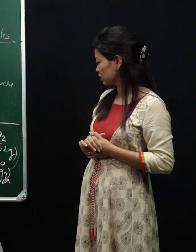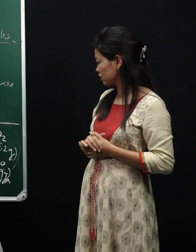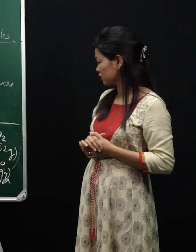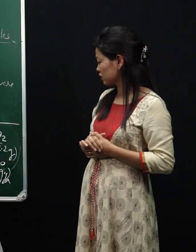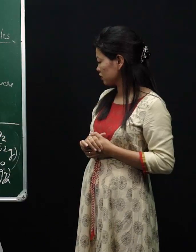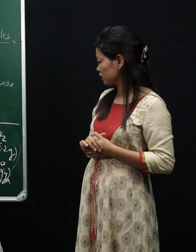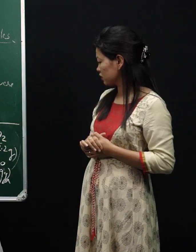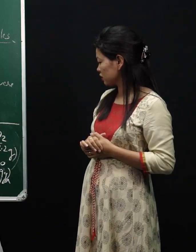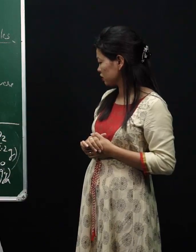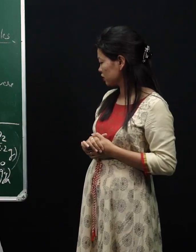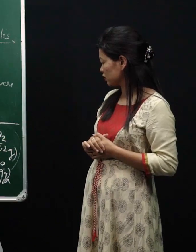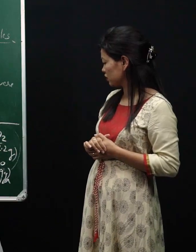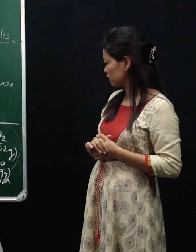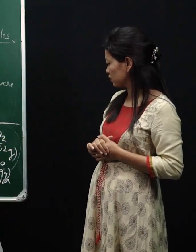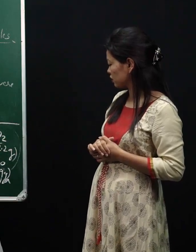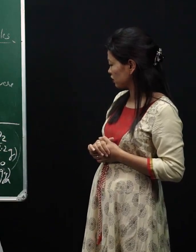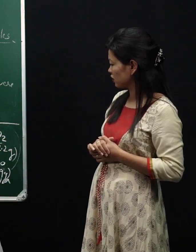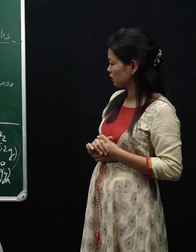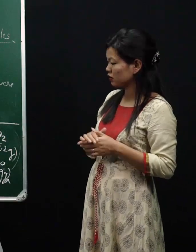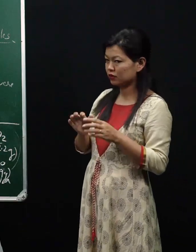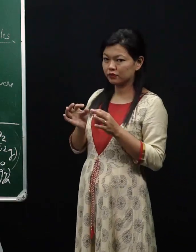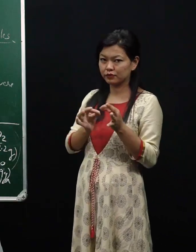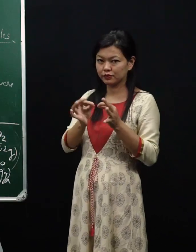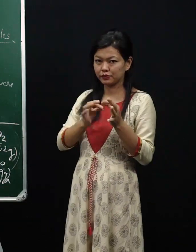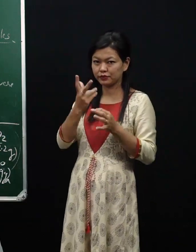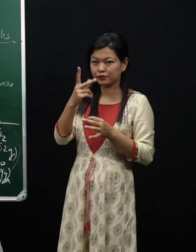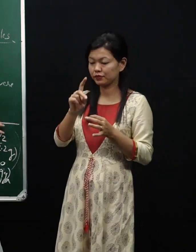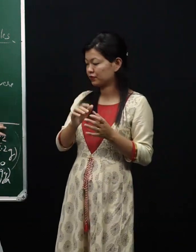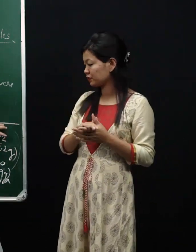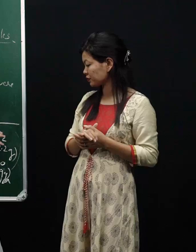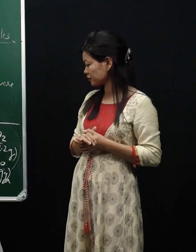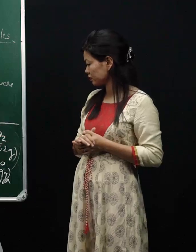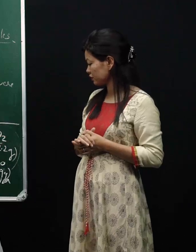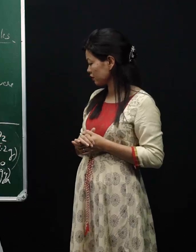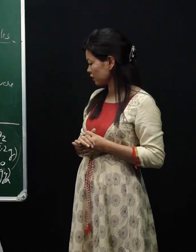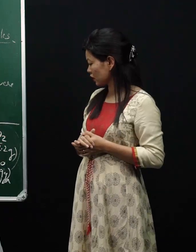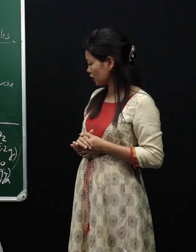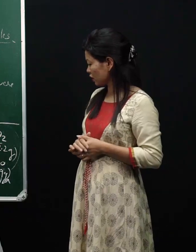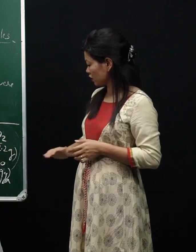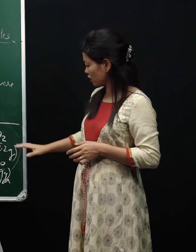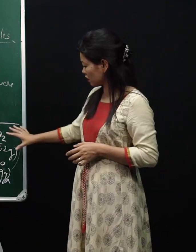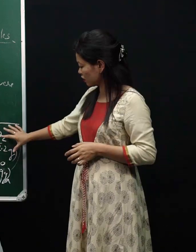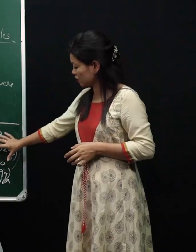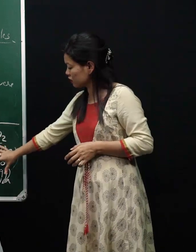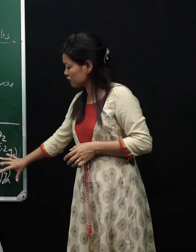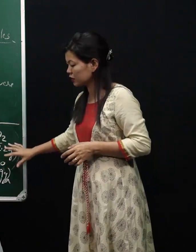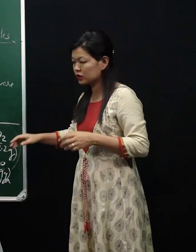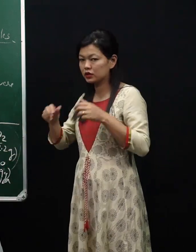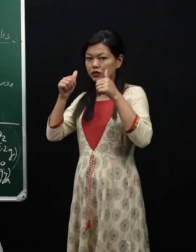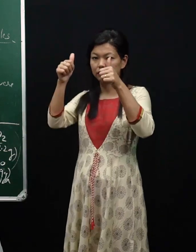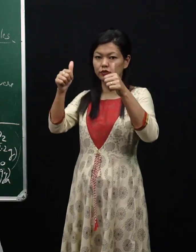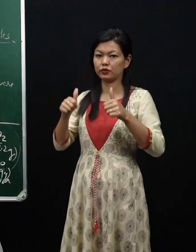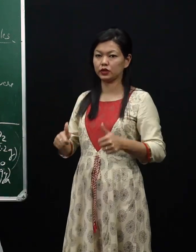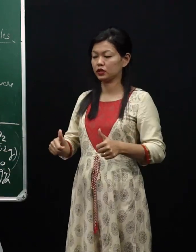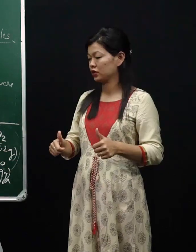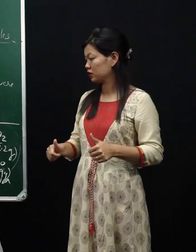ethanoate. Okay, so students, okay, I'll explain from here, okay? So this part, it is the react result part. And this part, it